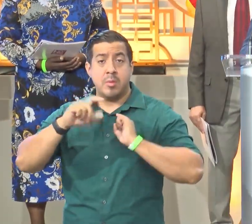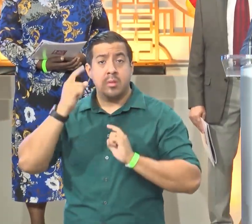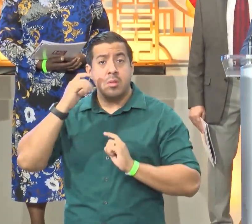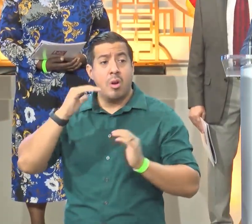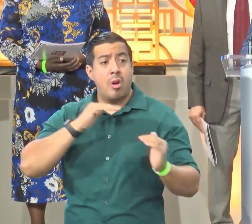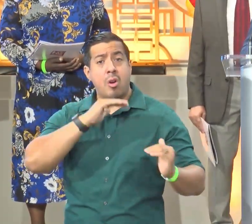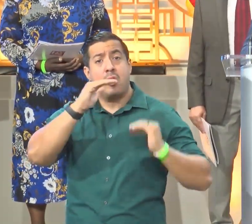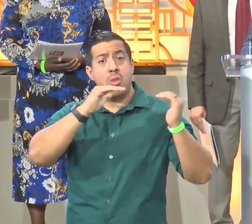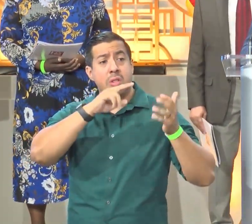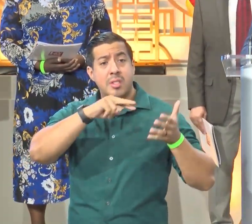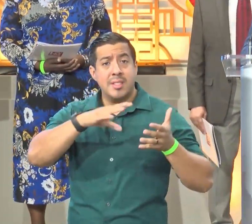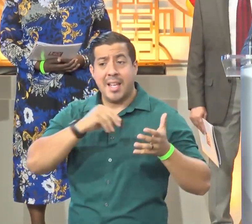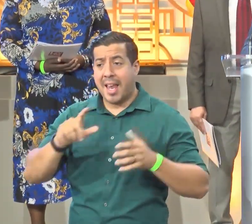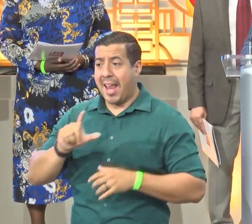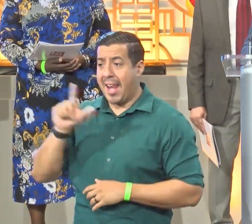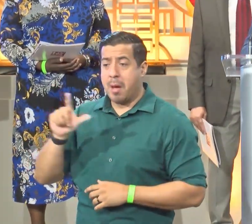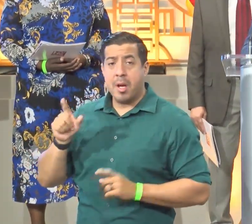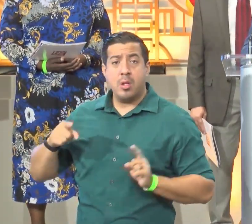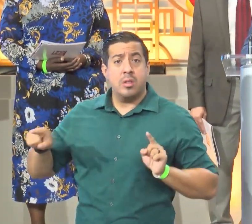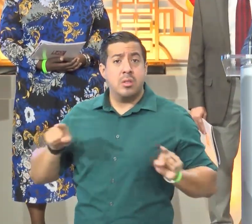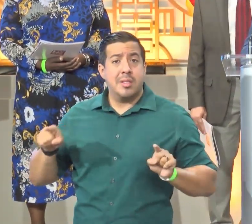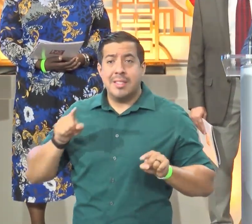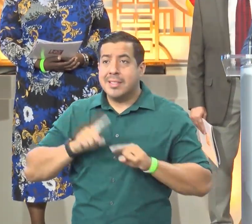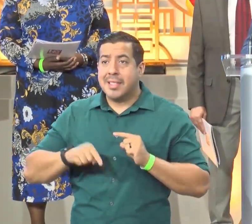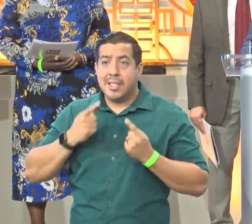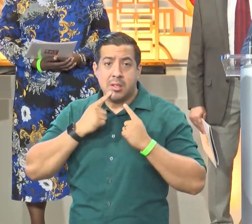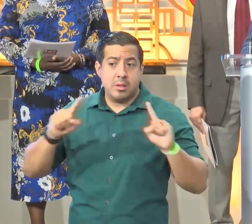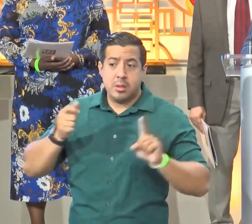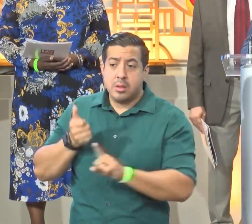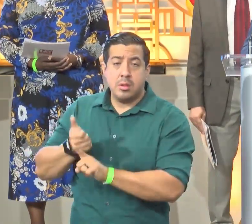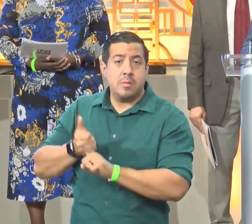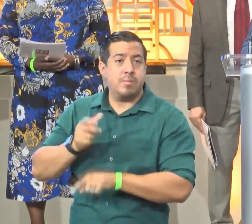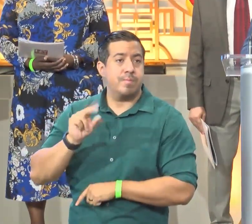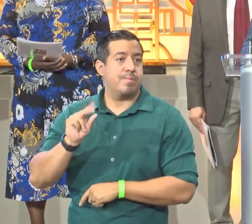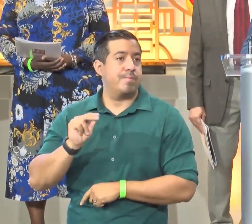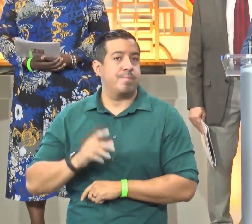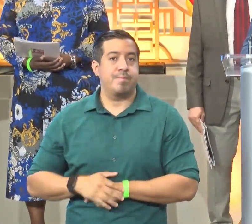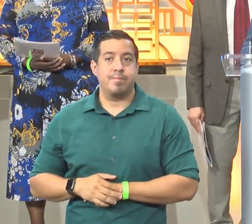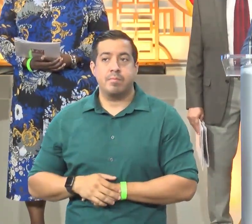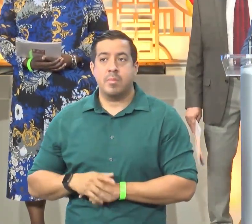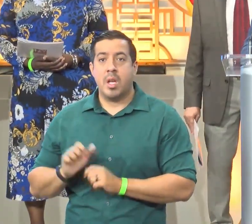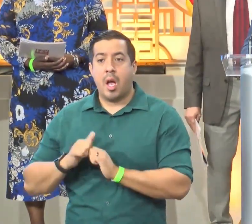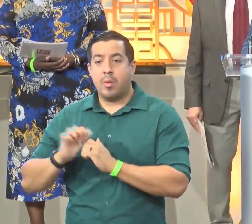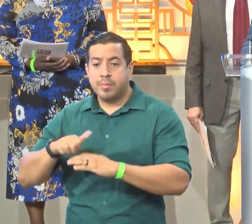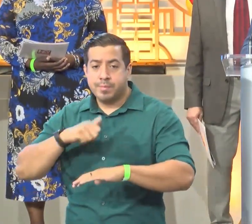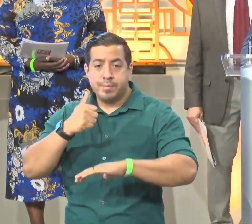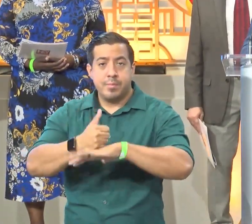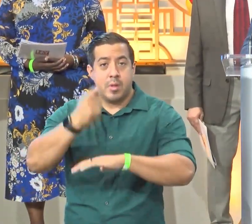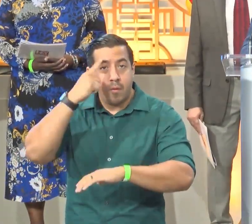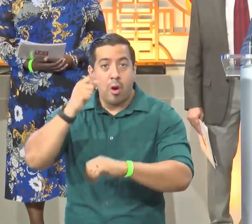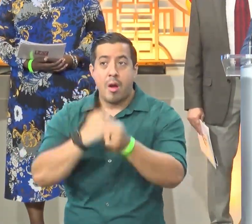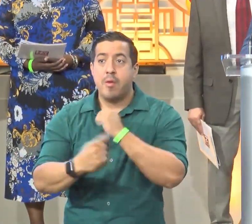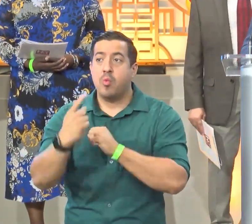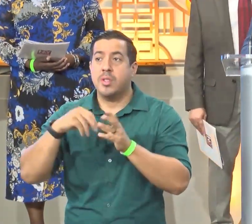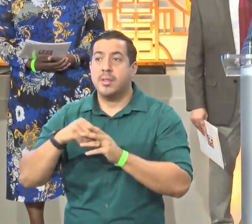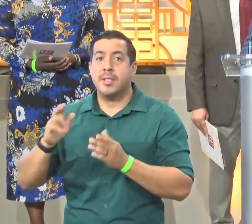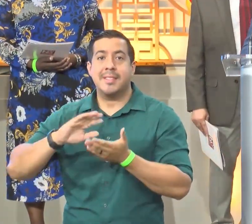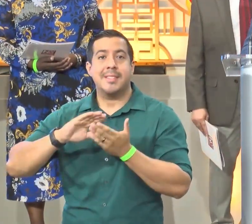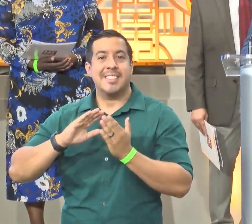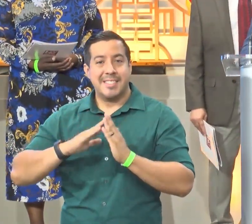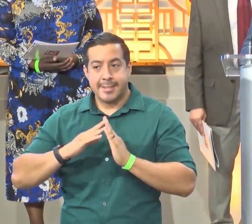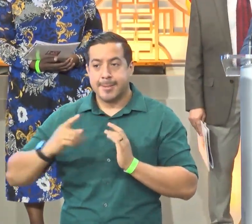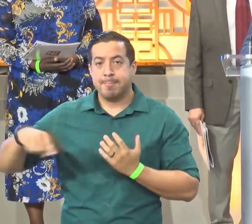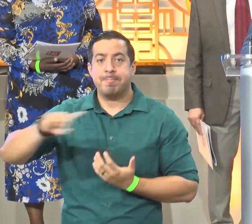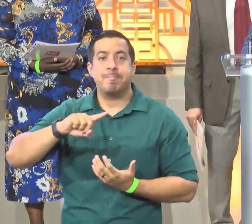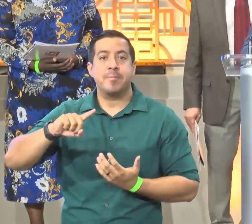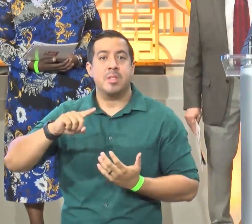Literacy and the library cannot accomplish this work alone. Leveling the playing field for all people in the city requires